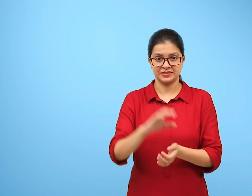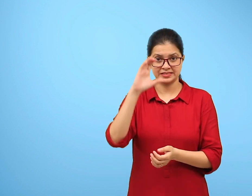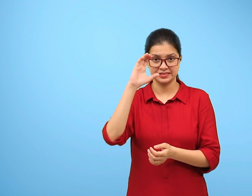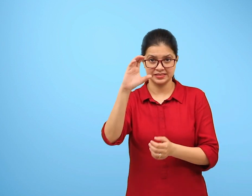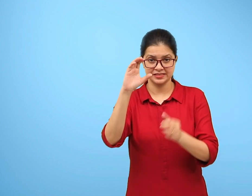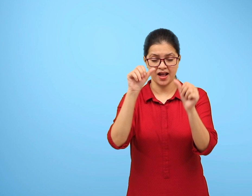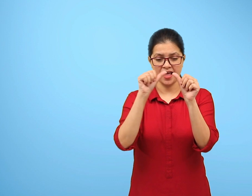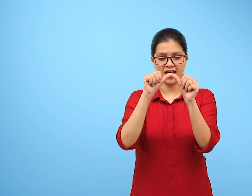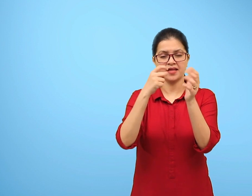cartilage,